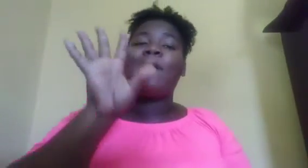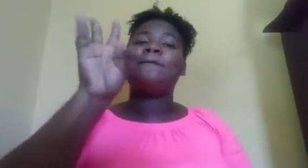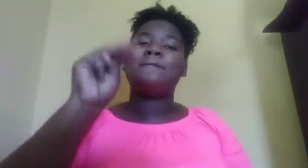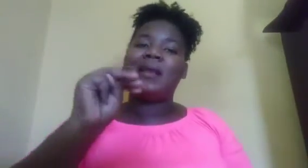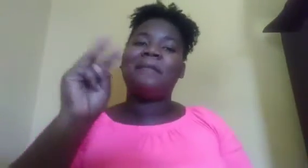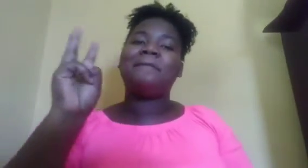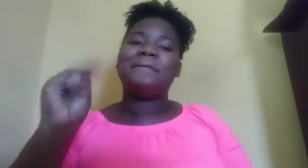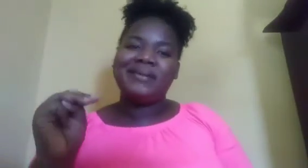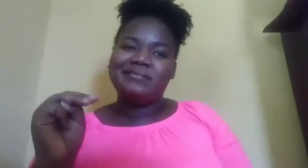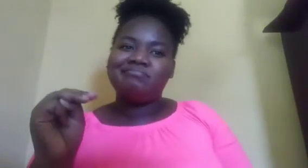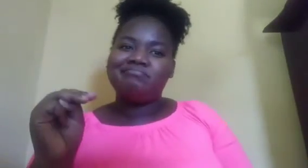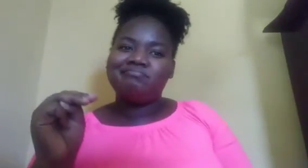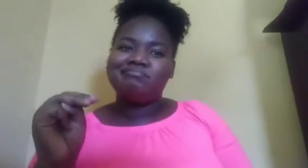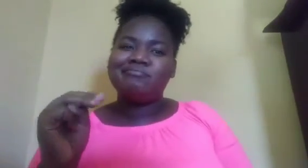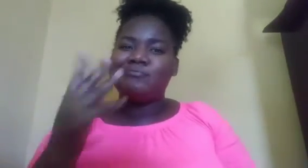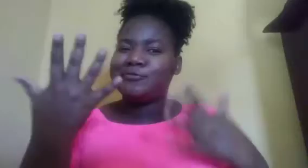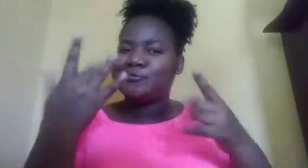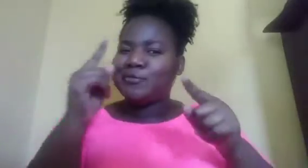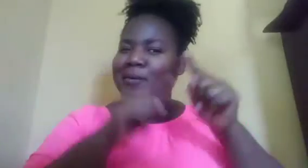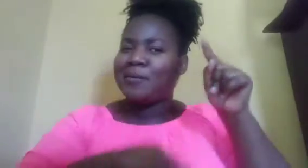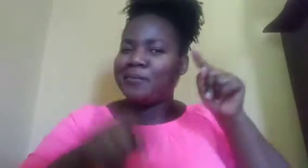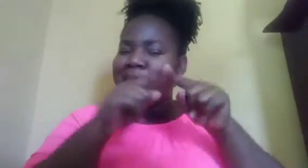34 millimeters.